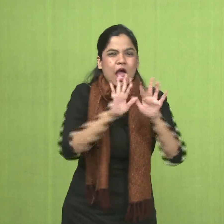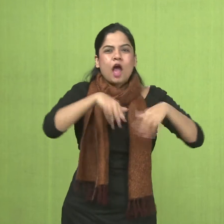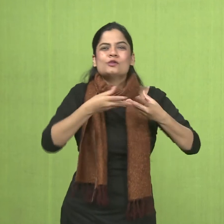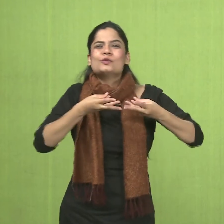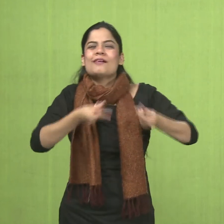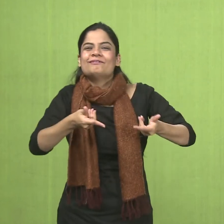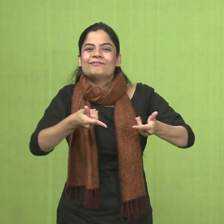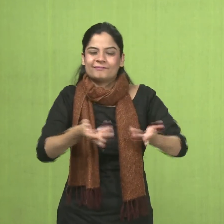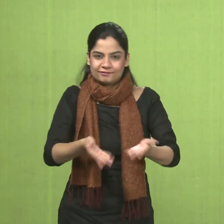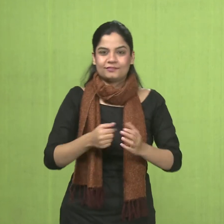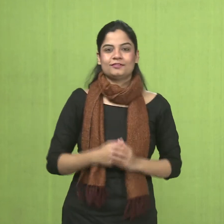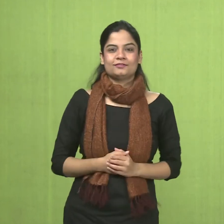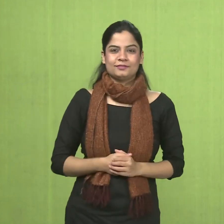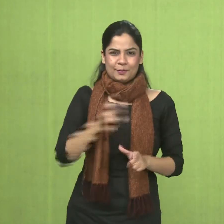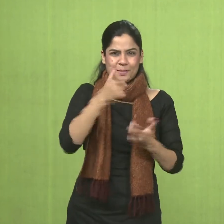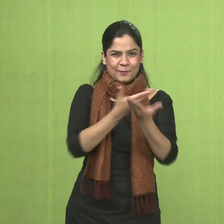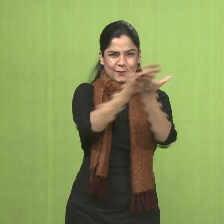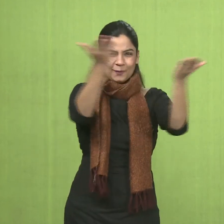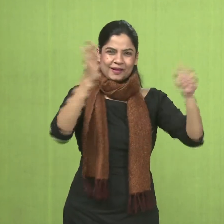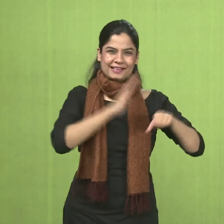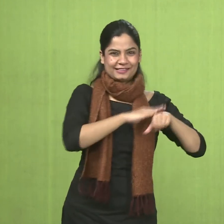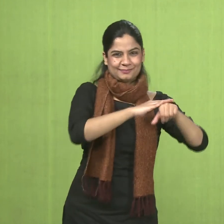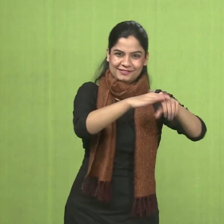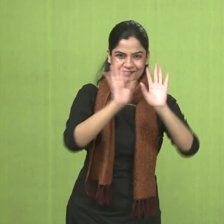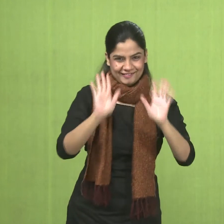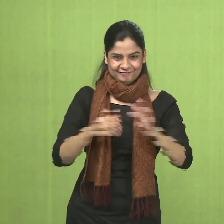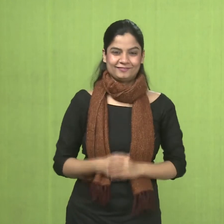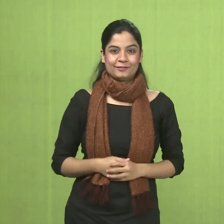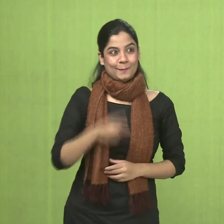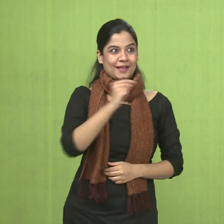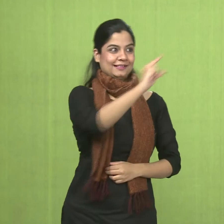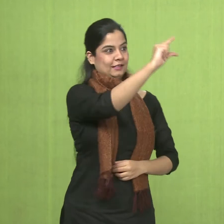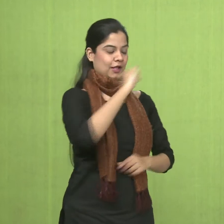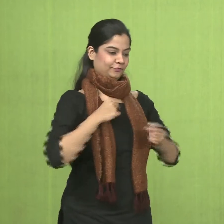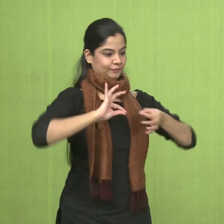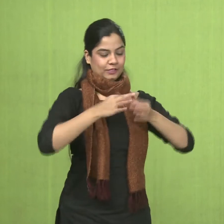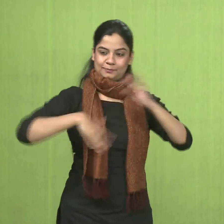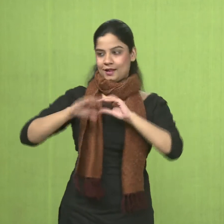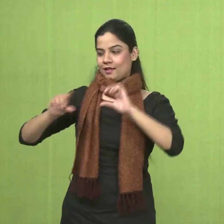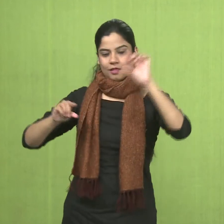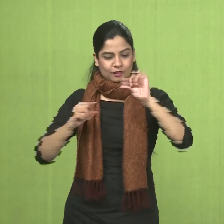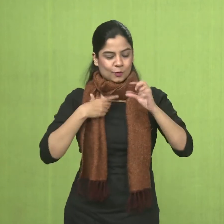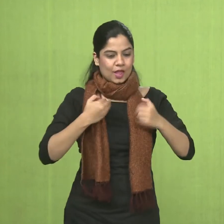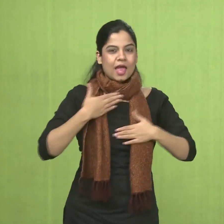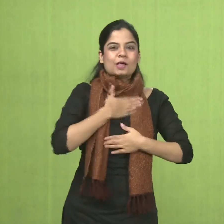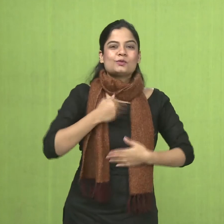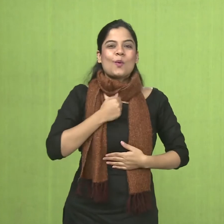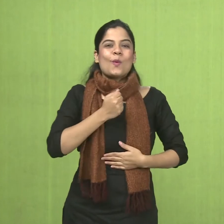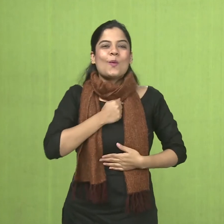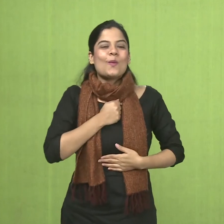experience the similar thing in our life. Sometimes we also need some money for something we enjoy and we are not able to